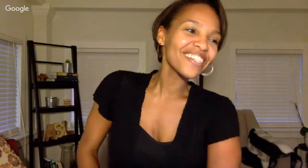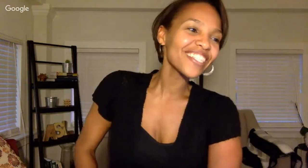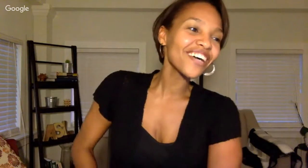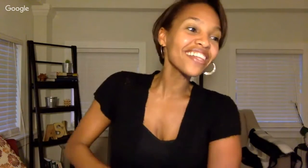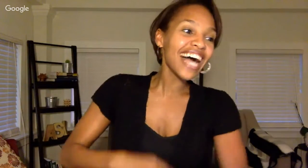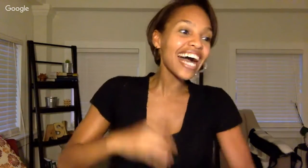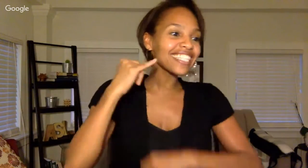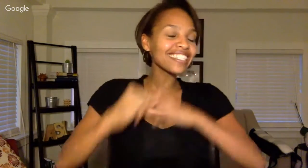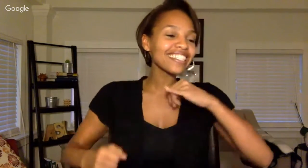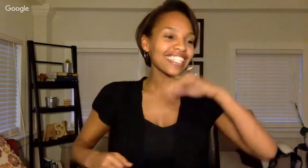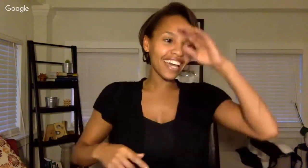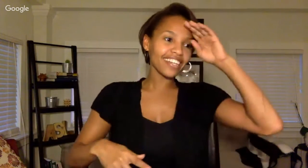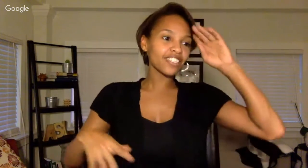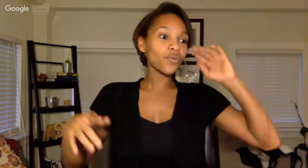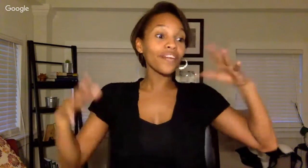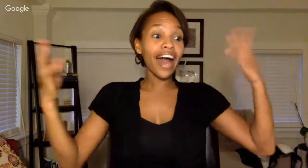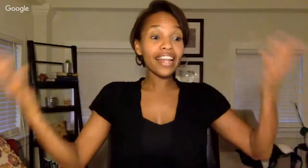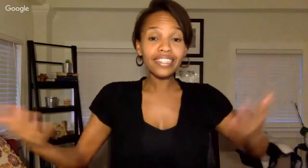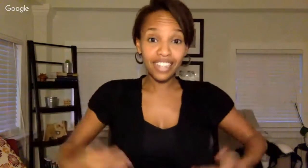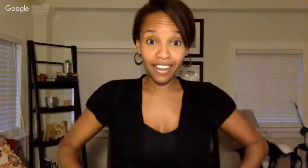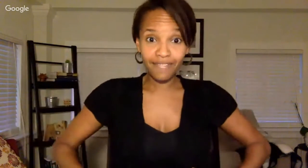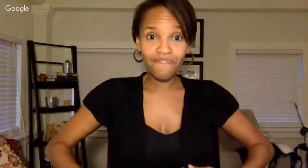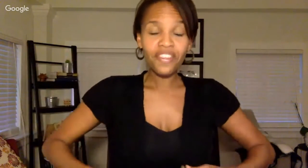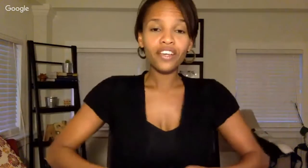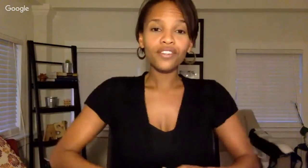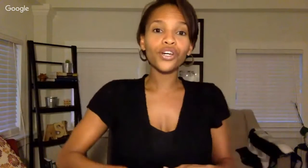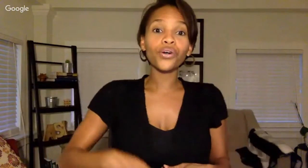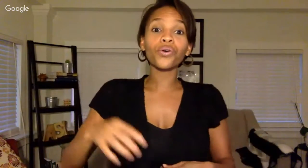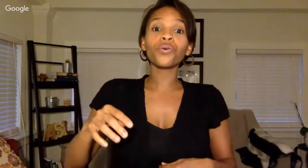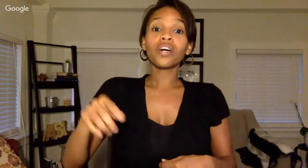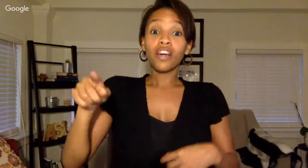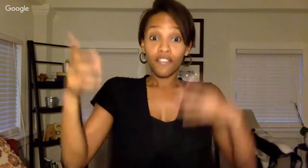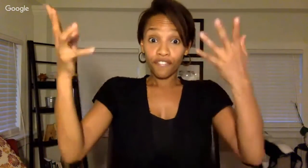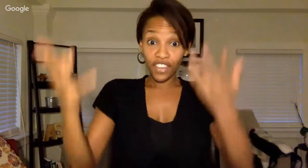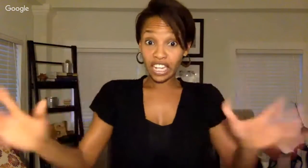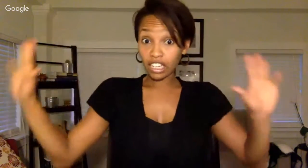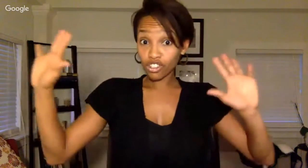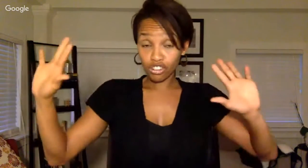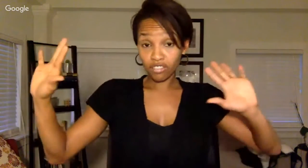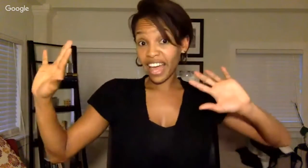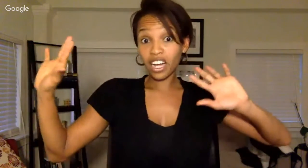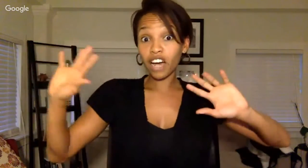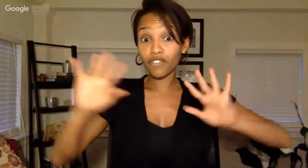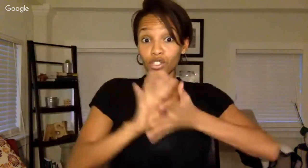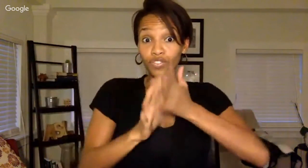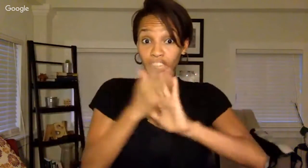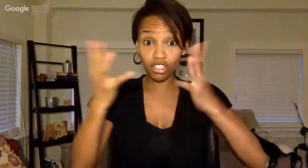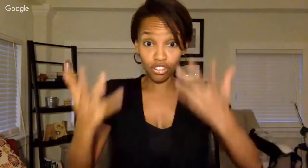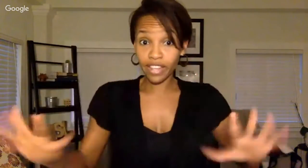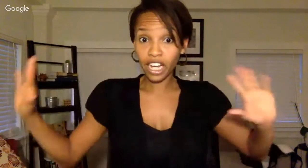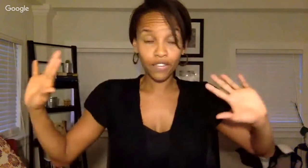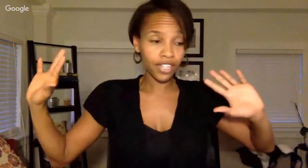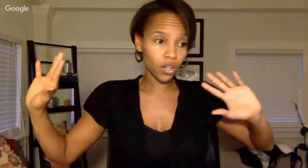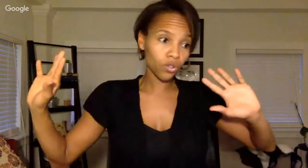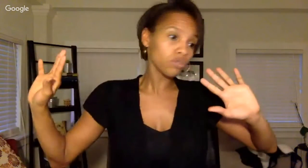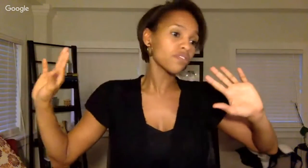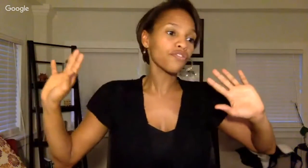So the last sentence again is, when that is done, so finish, and that covers finish, that covers that whole